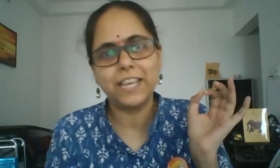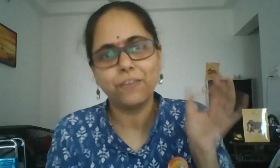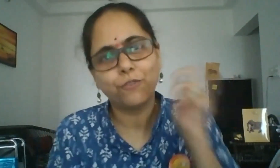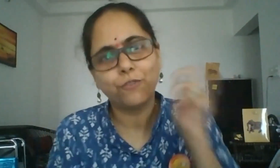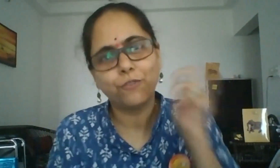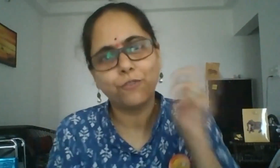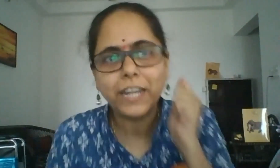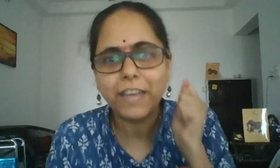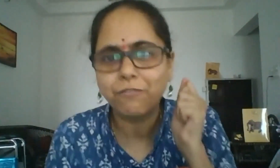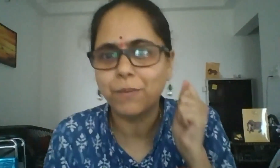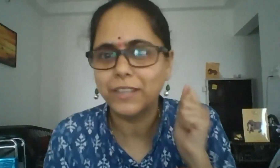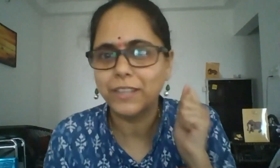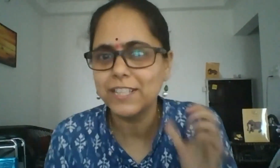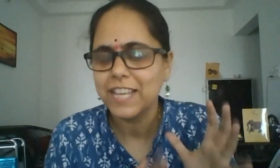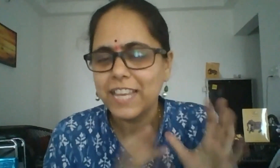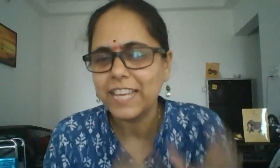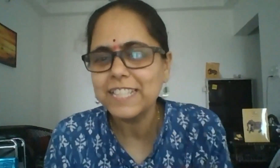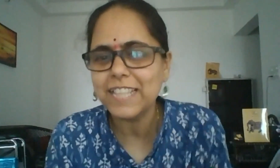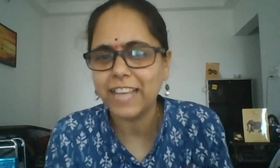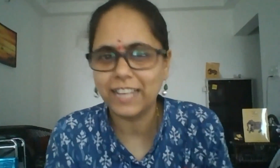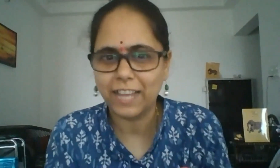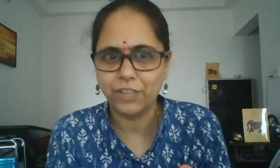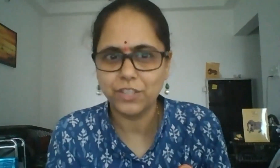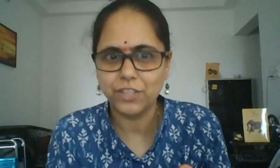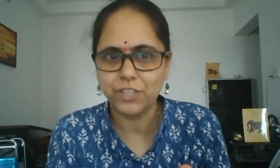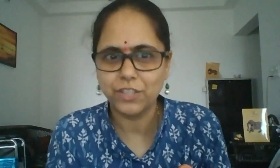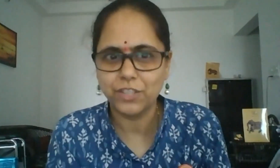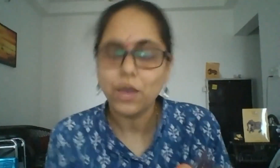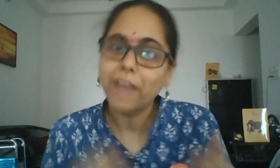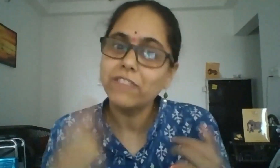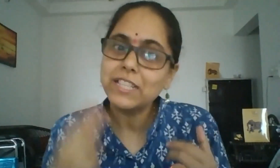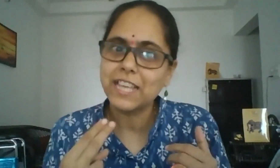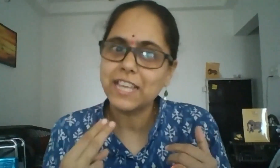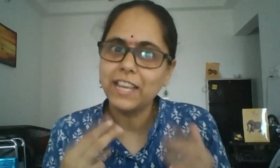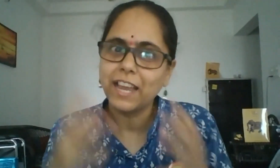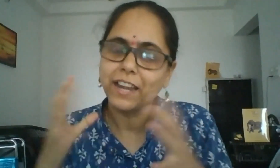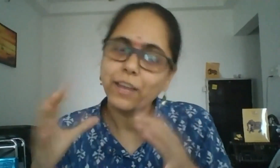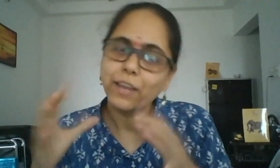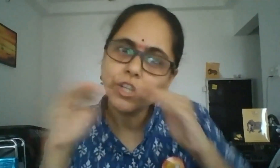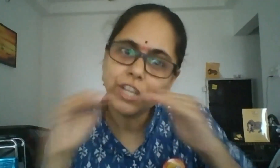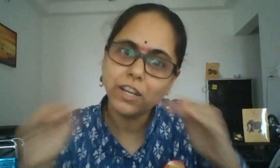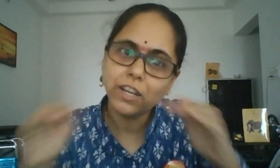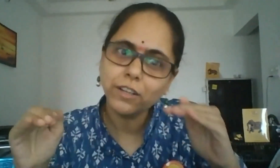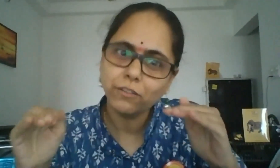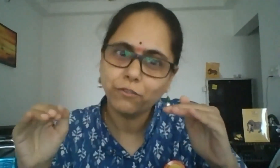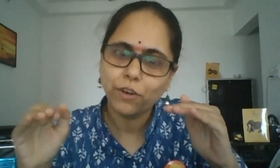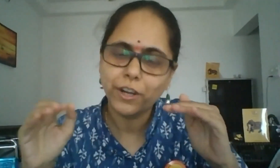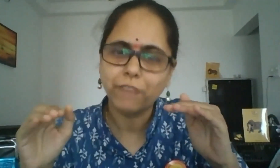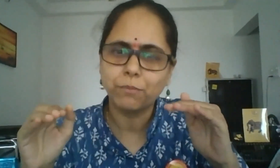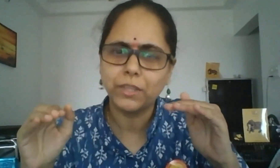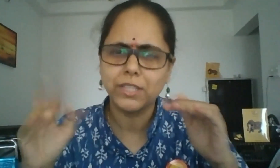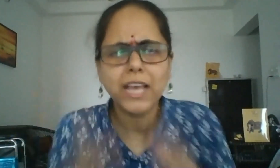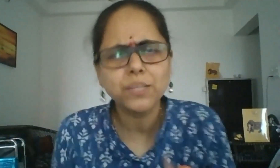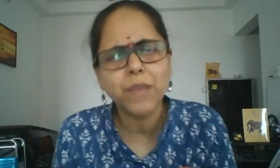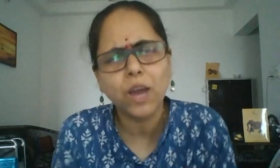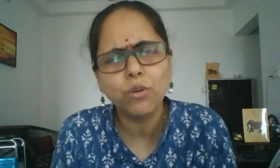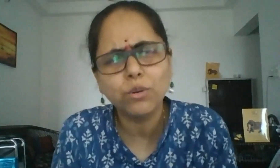for all deaf mothers in sign language. So I will sing, and I want children for deaf mothers. He asked me how